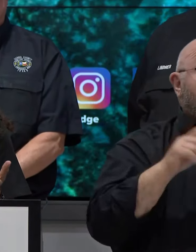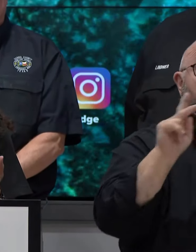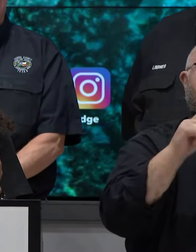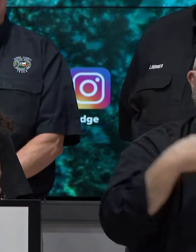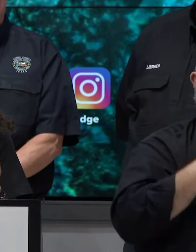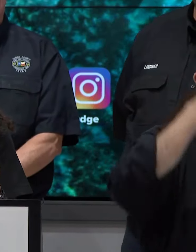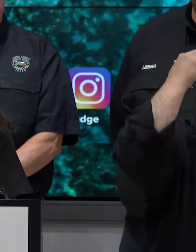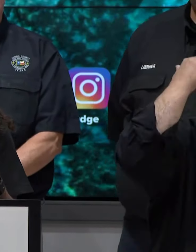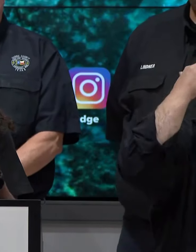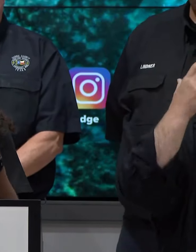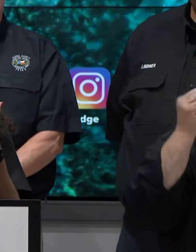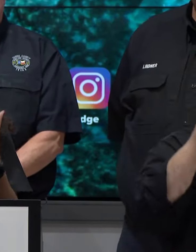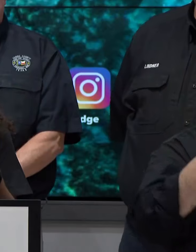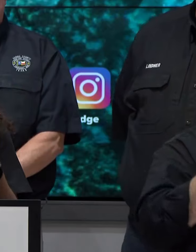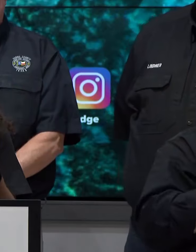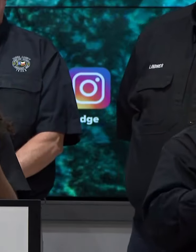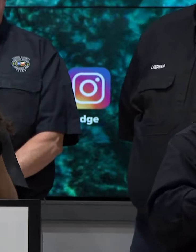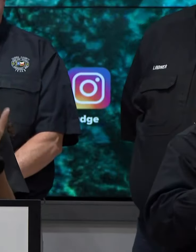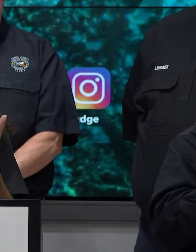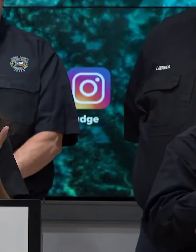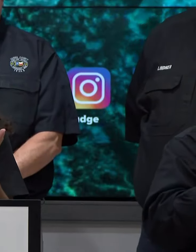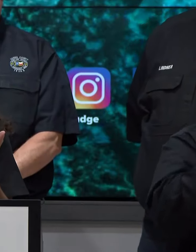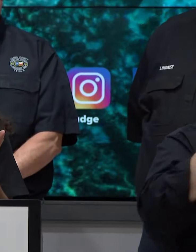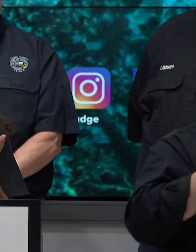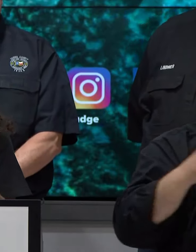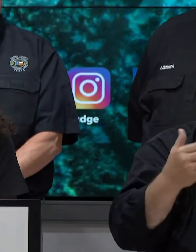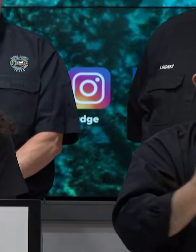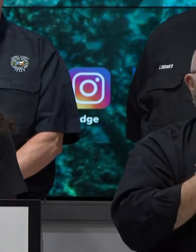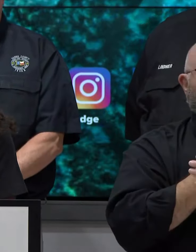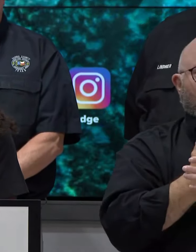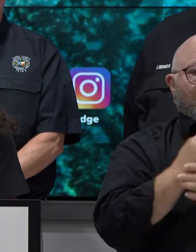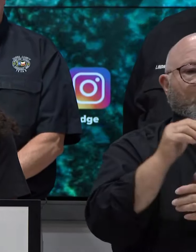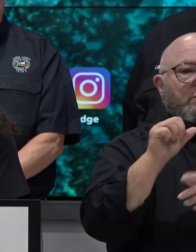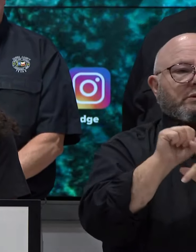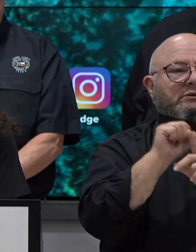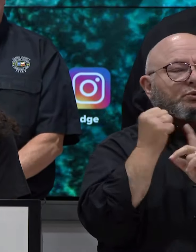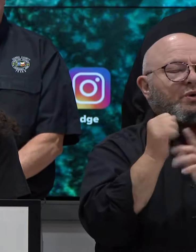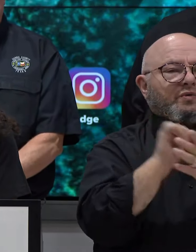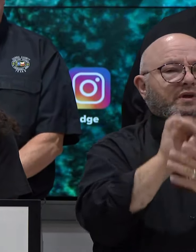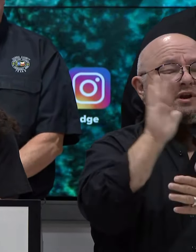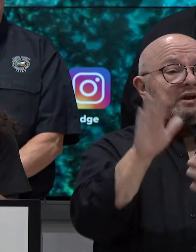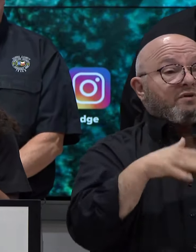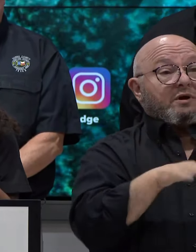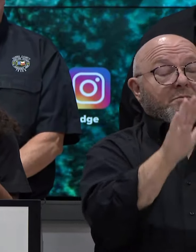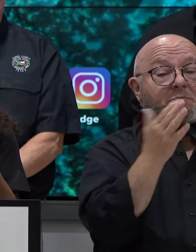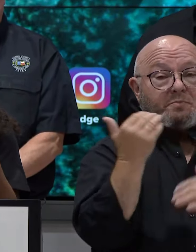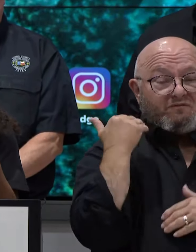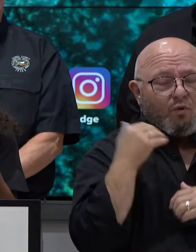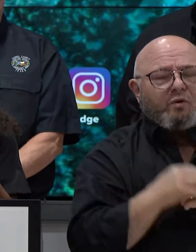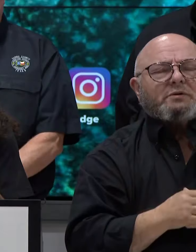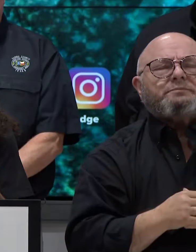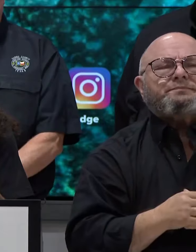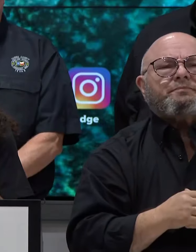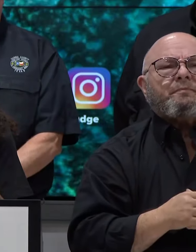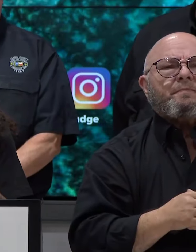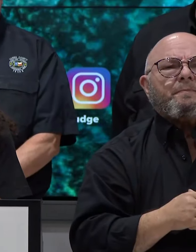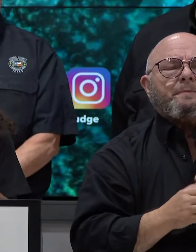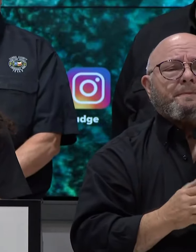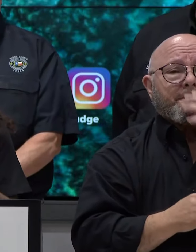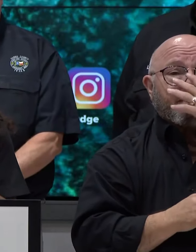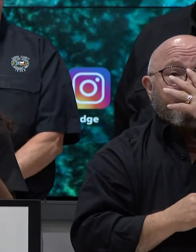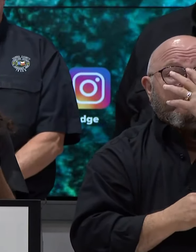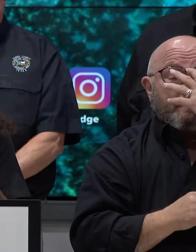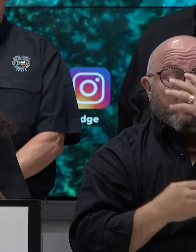people. So I don't like that there's this new situation that they've never encountered before. But I think I'm